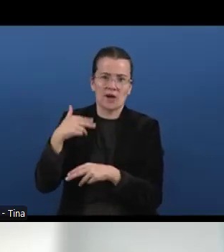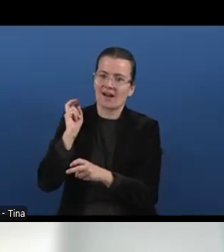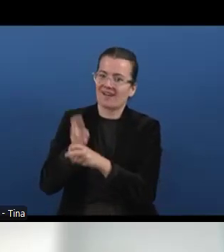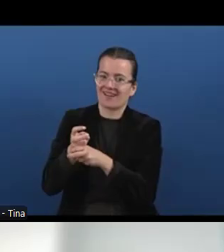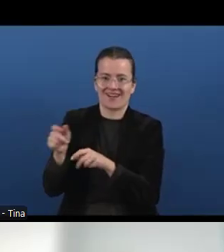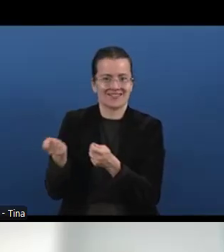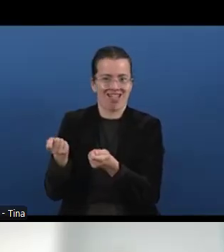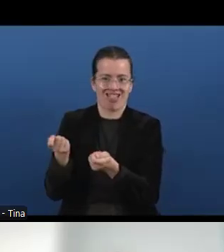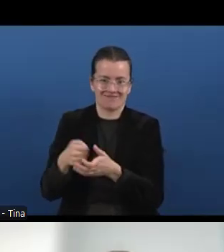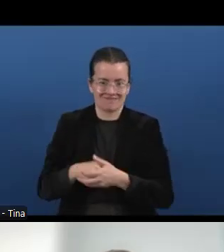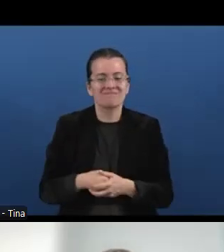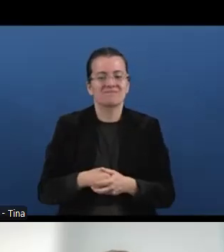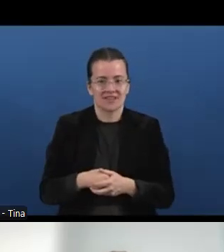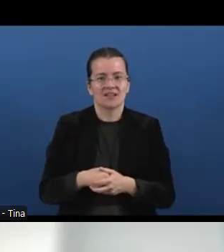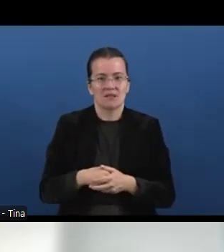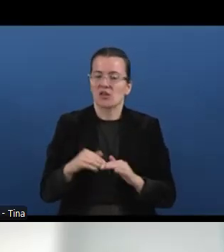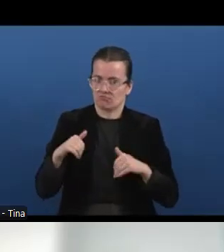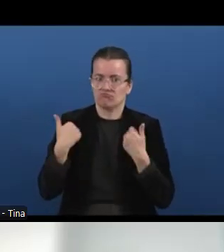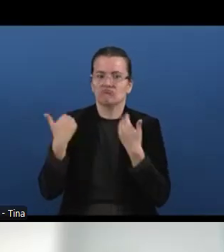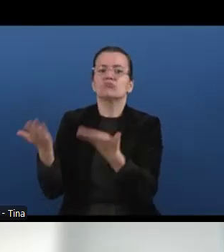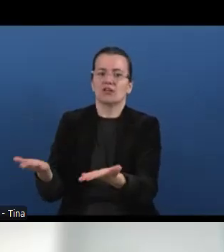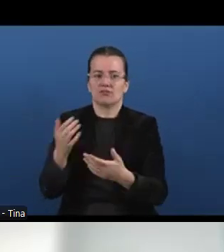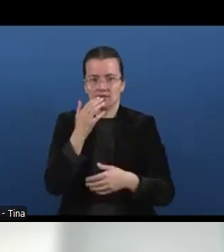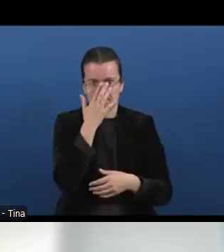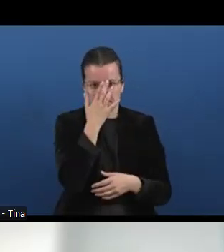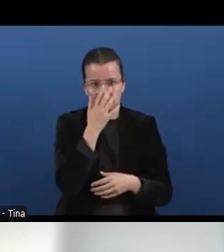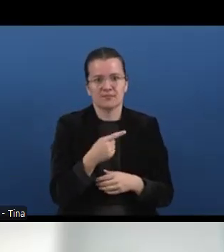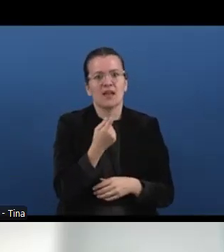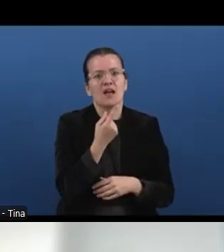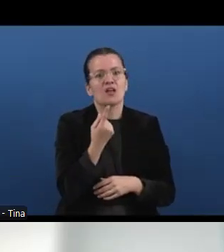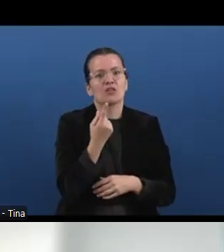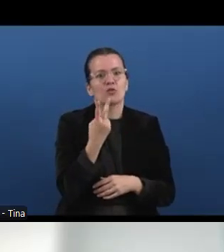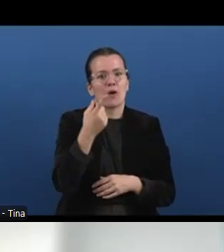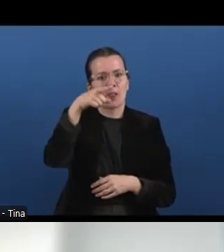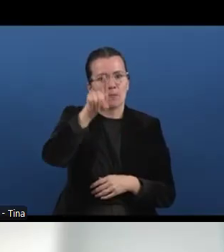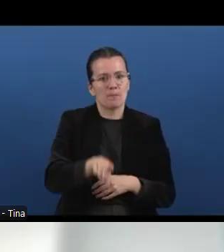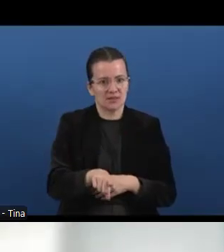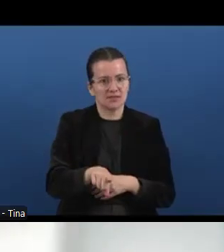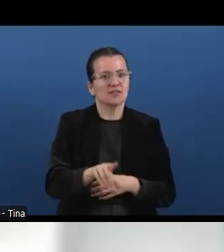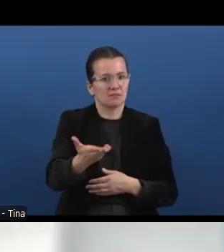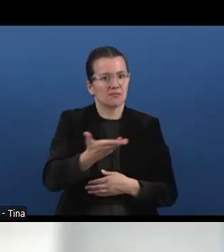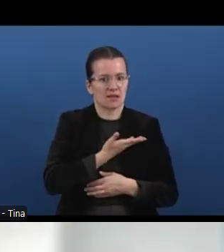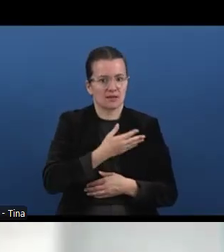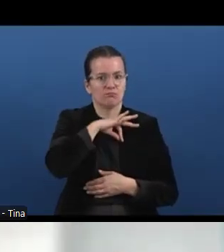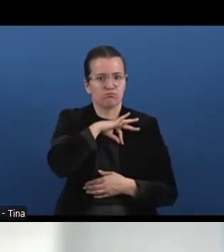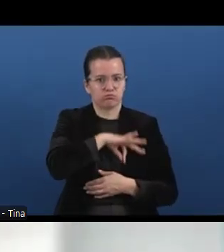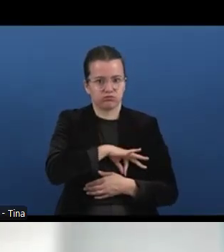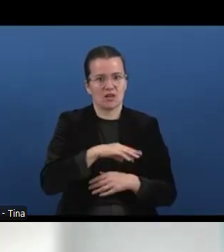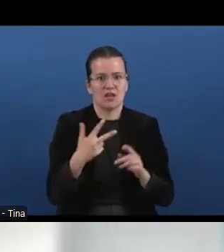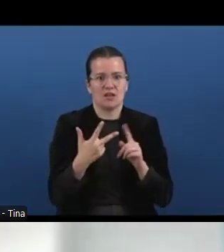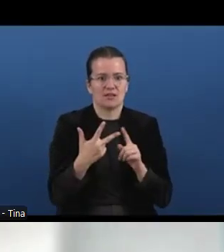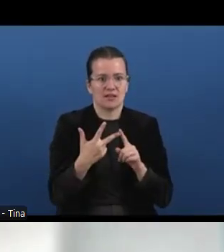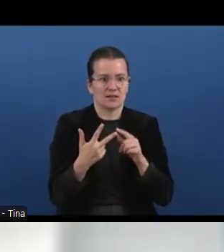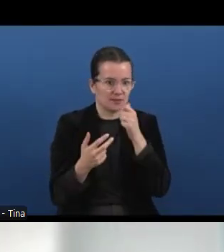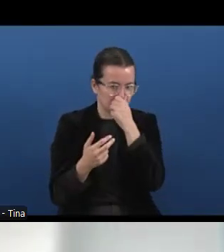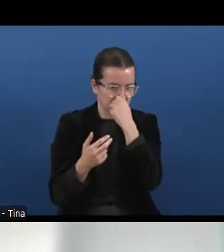Life covers 12 months gross salary in case of deaths, and the third pillar, which is the issue of today, total and permanent